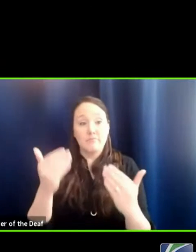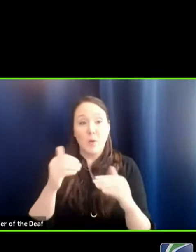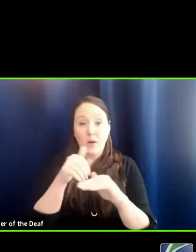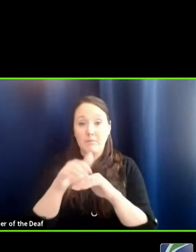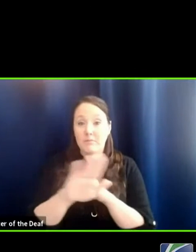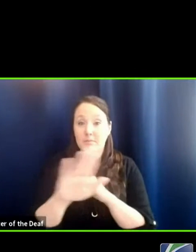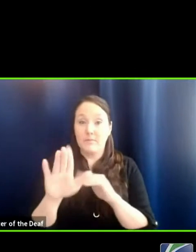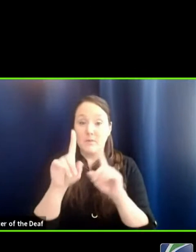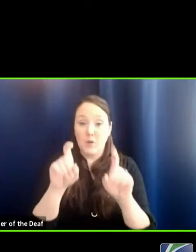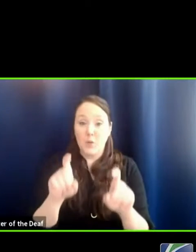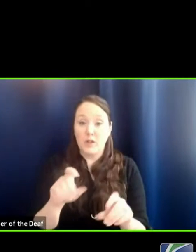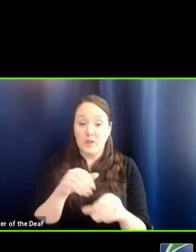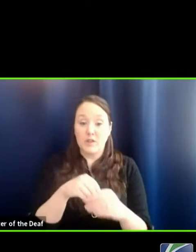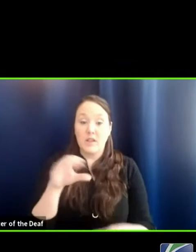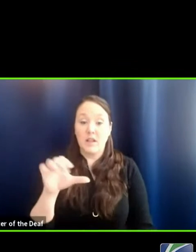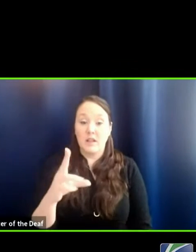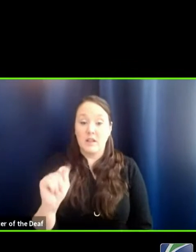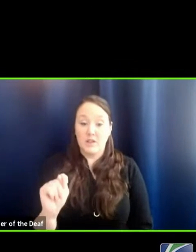questions into the chat feature.